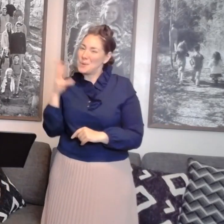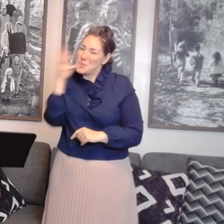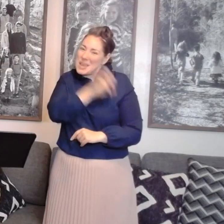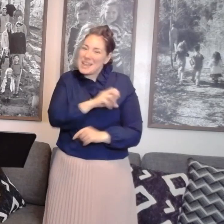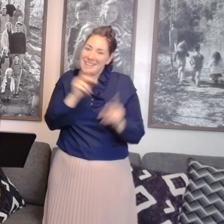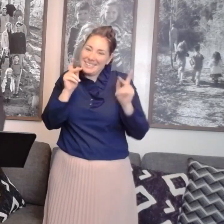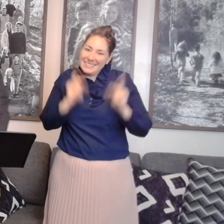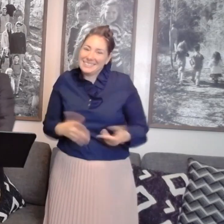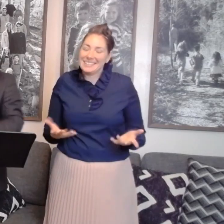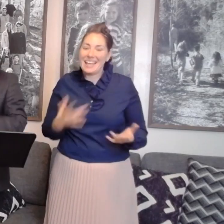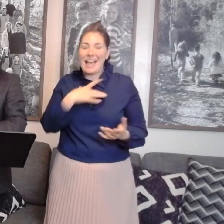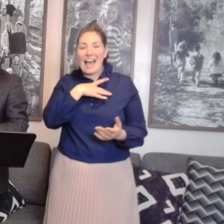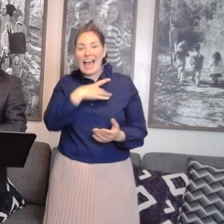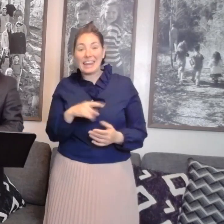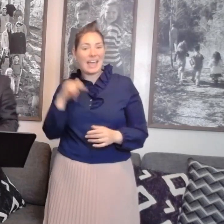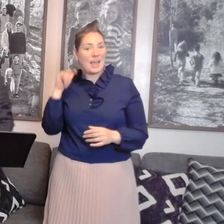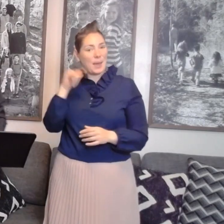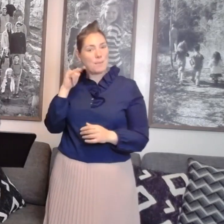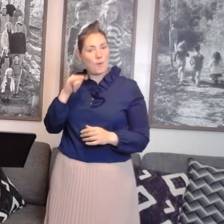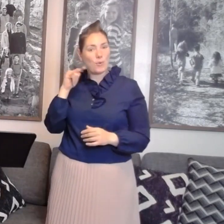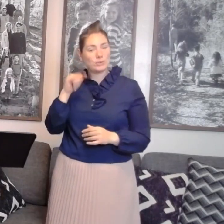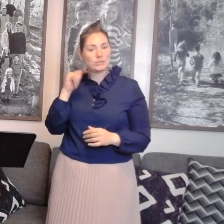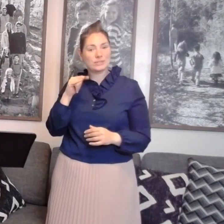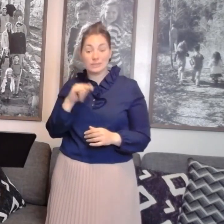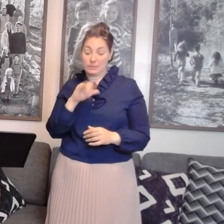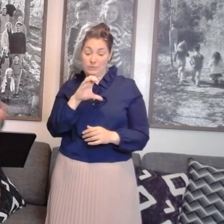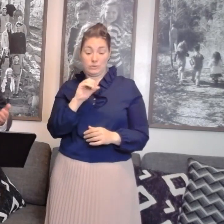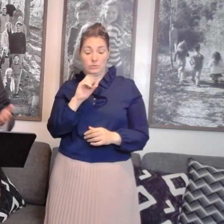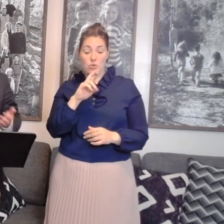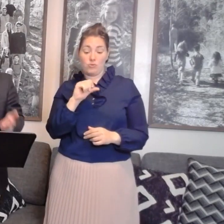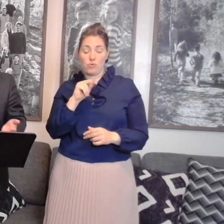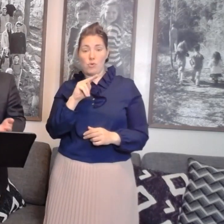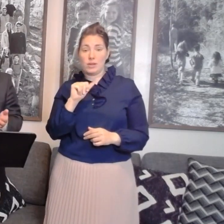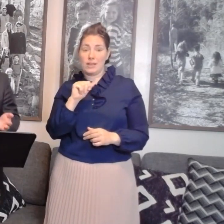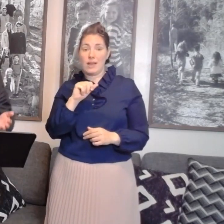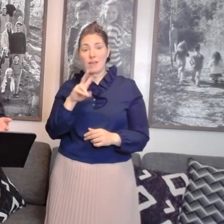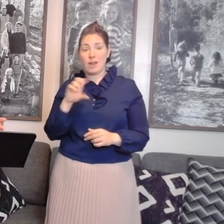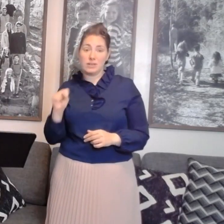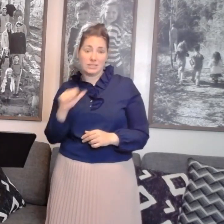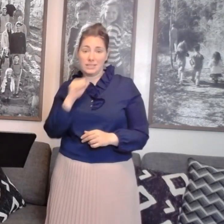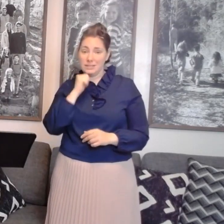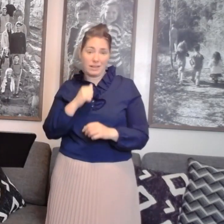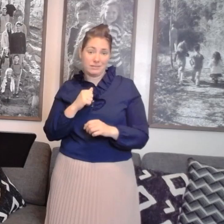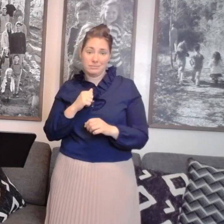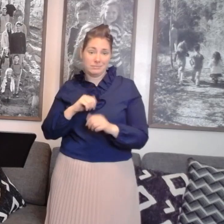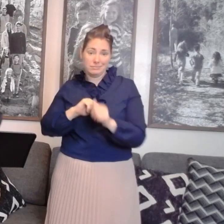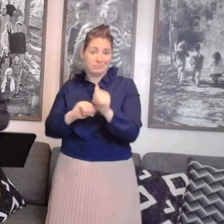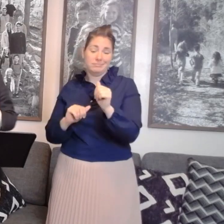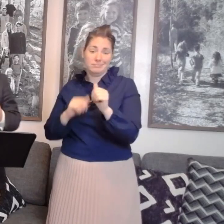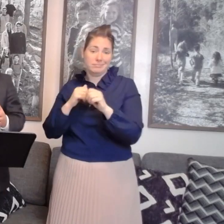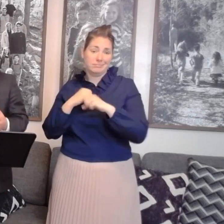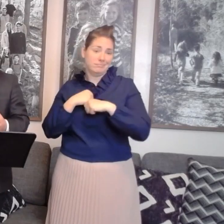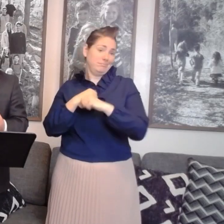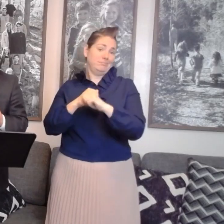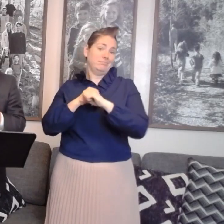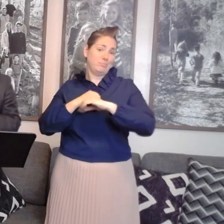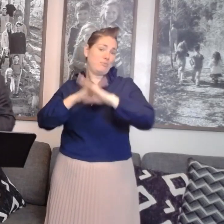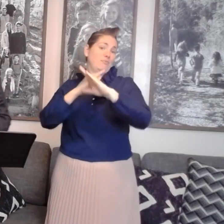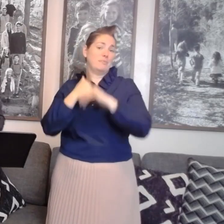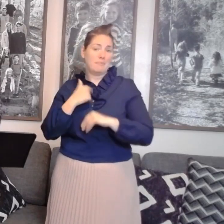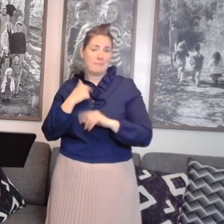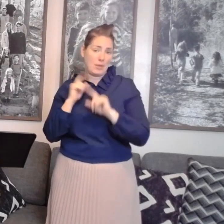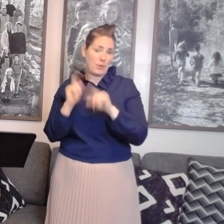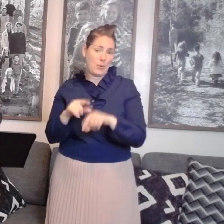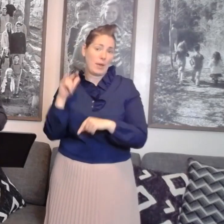ones. I like airports. Coronavirus is not going to keep me out of an airport. I love airplanes. I was